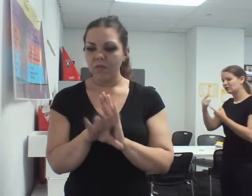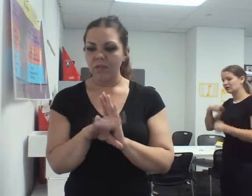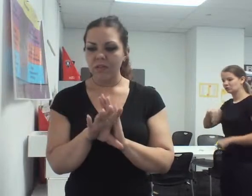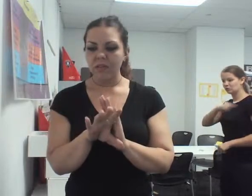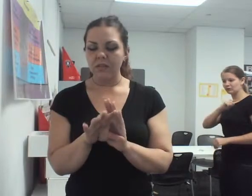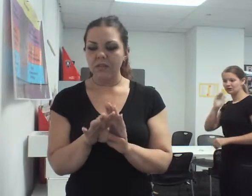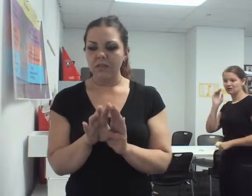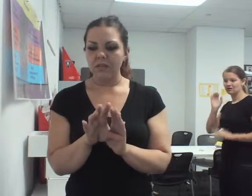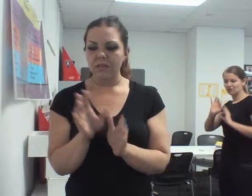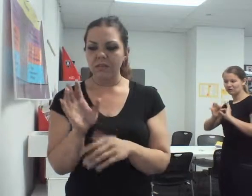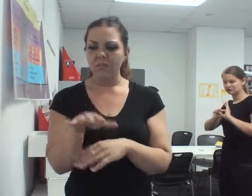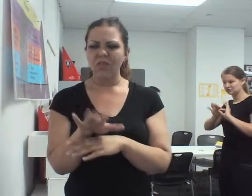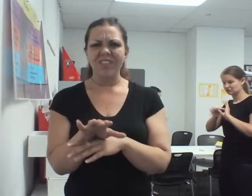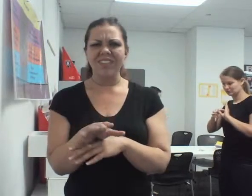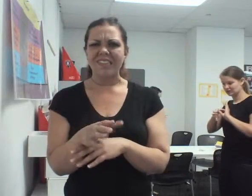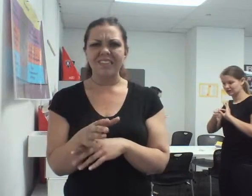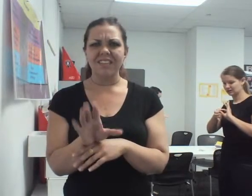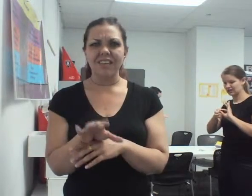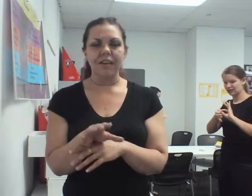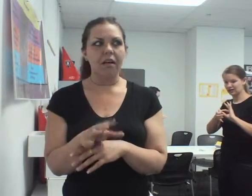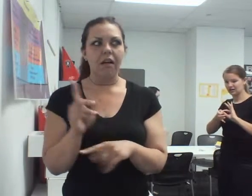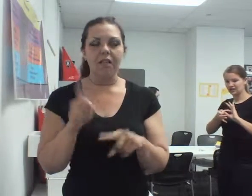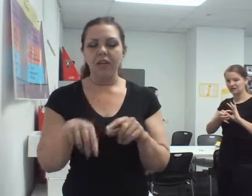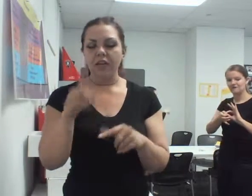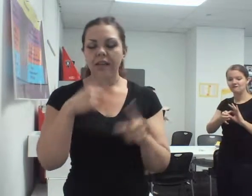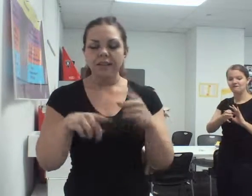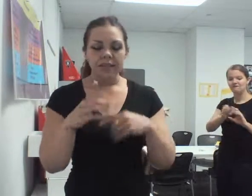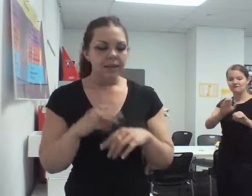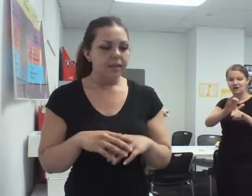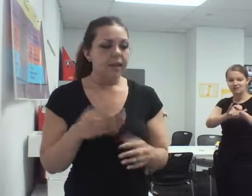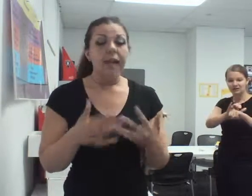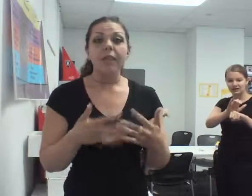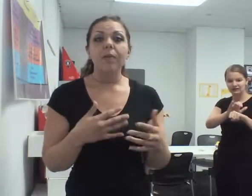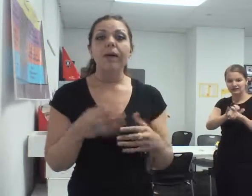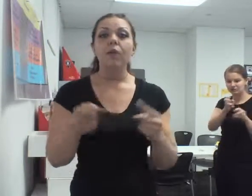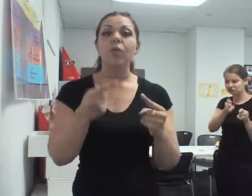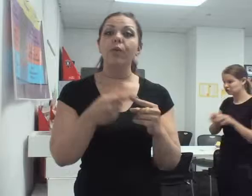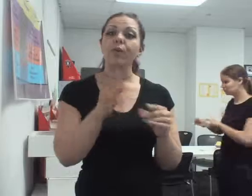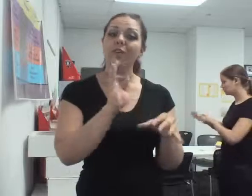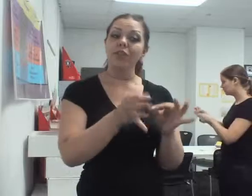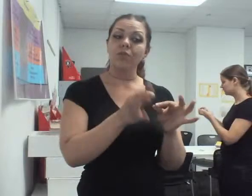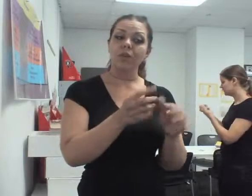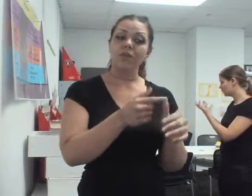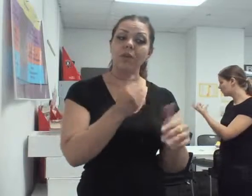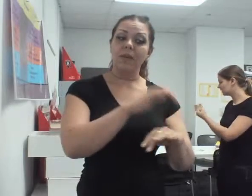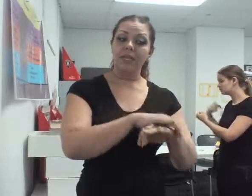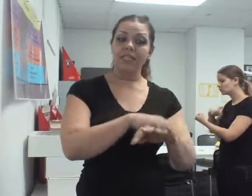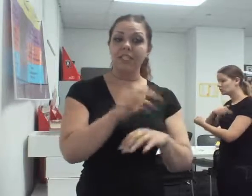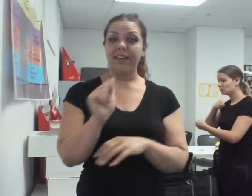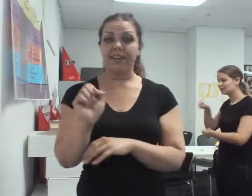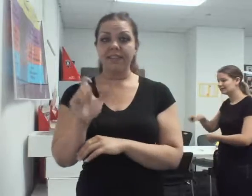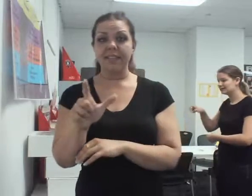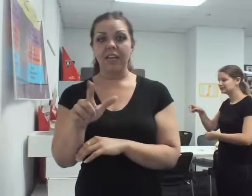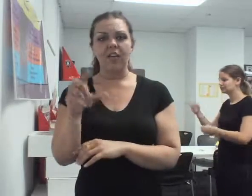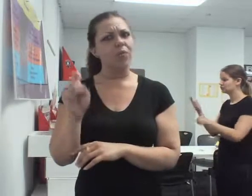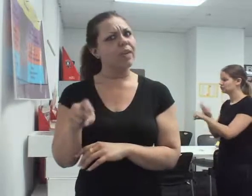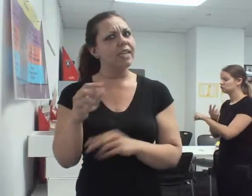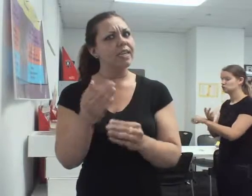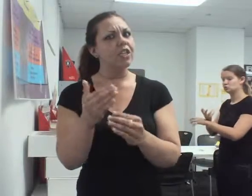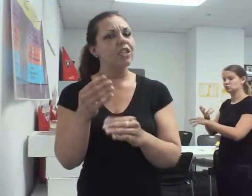interpreting from English into ASL, we need to use as much space as possible to make